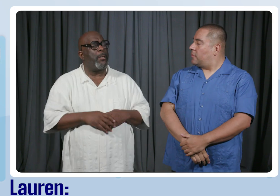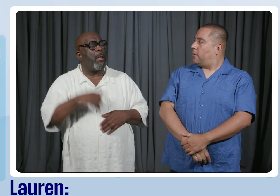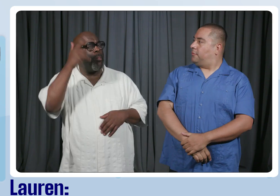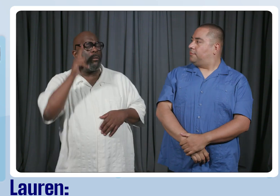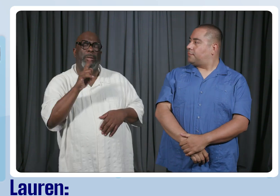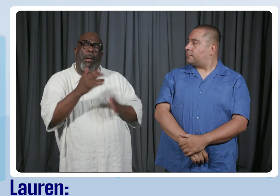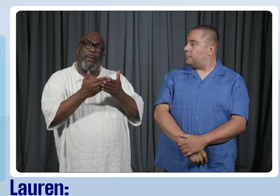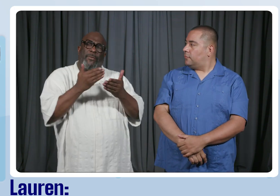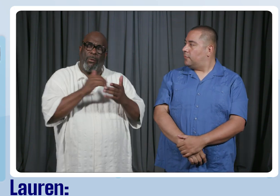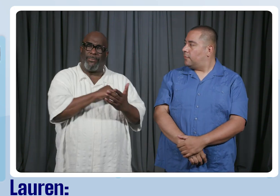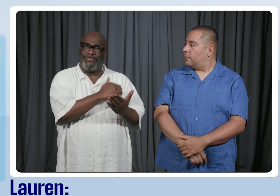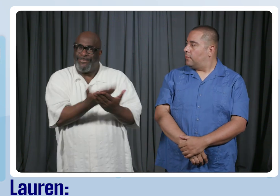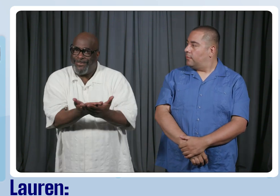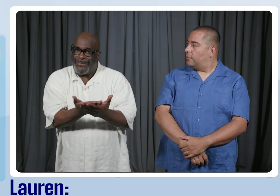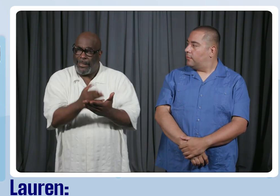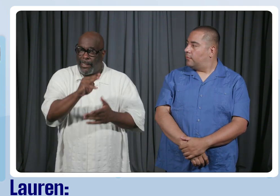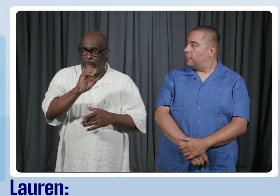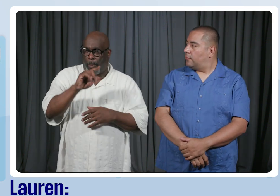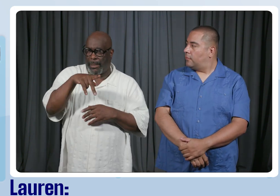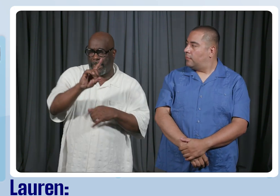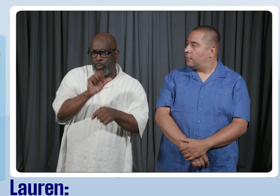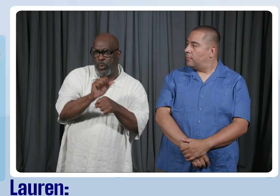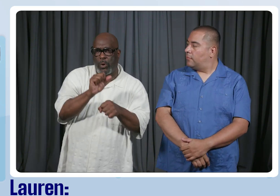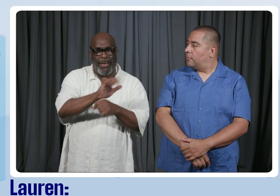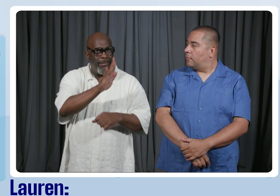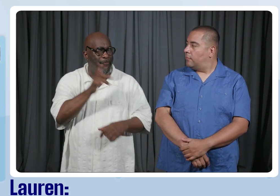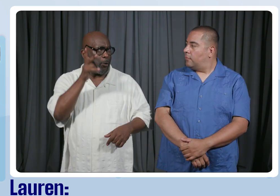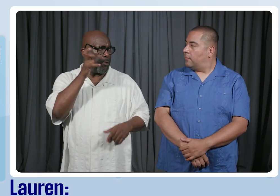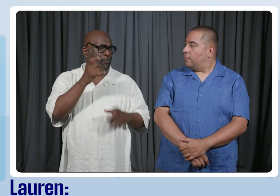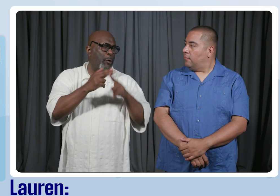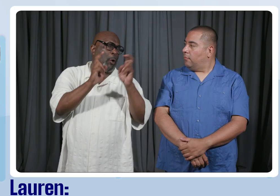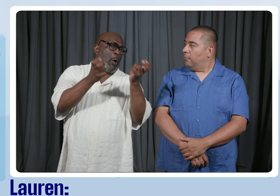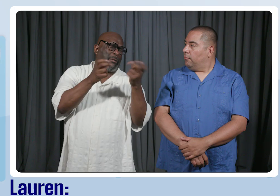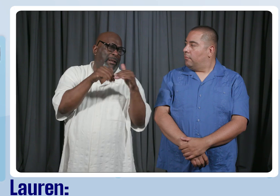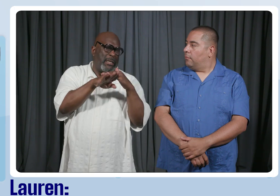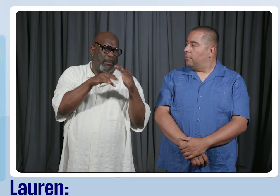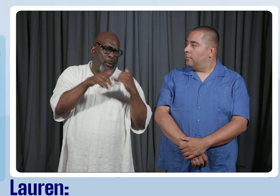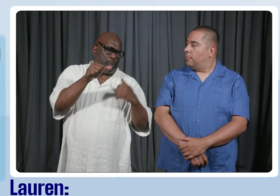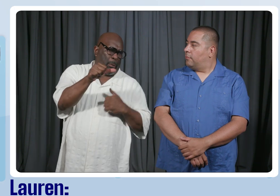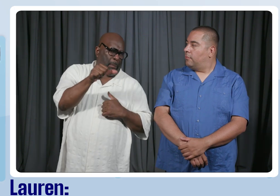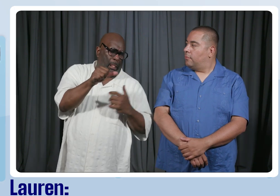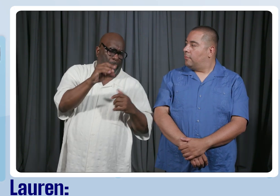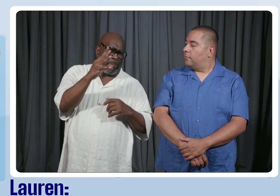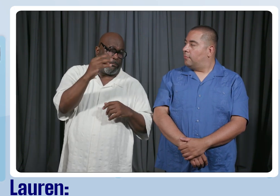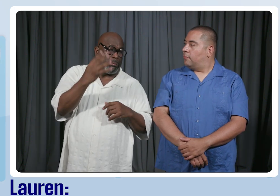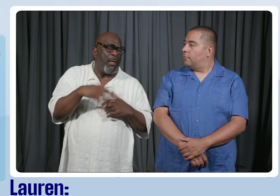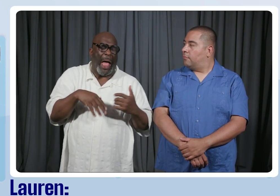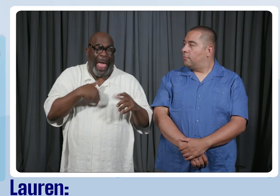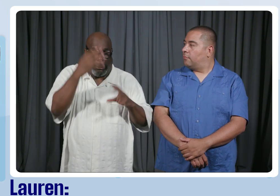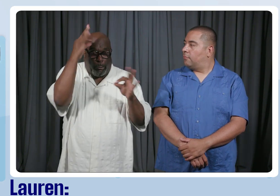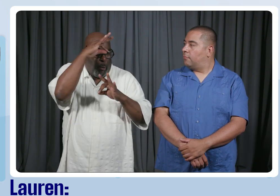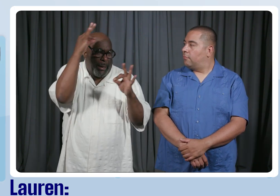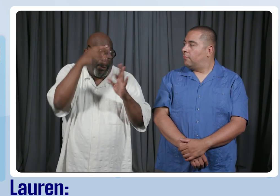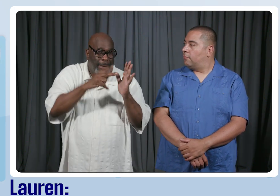coming to MOPD, I hadn't ever heard of an accessible doorbell. I didn't know what that even would have been. I just